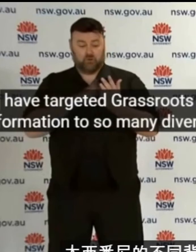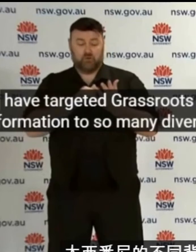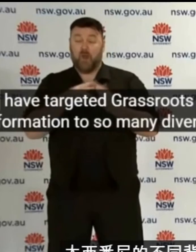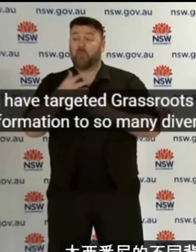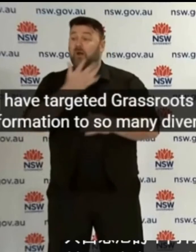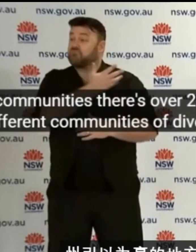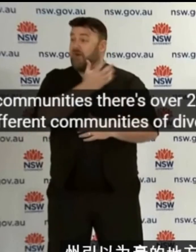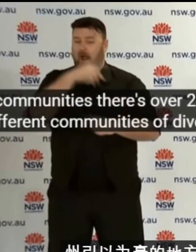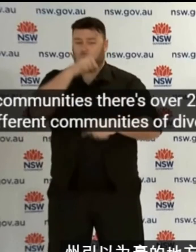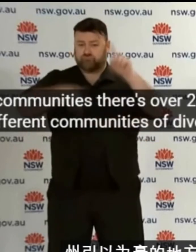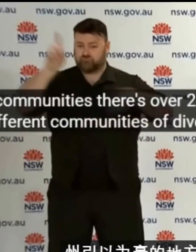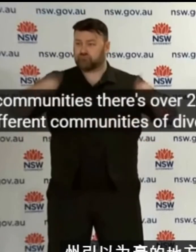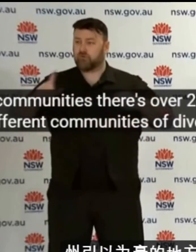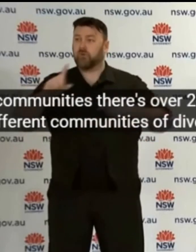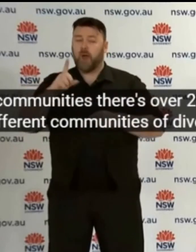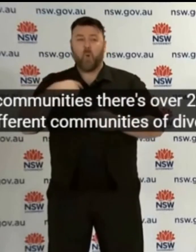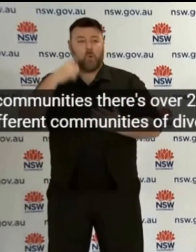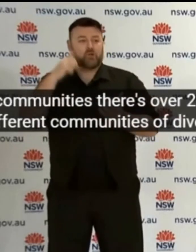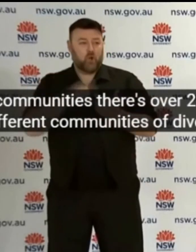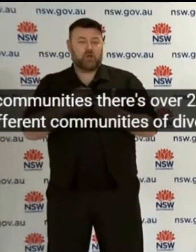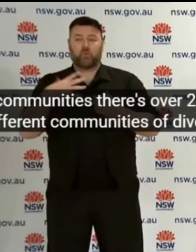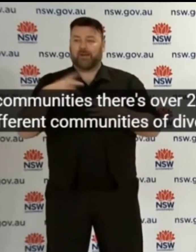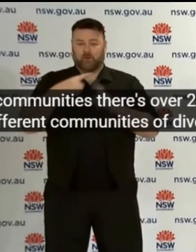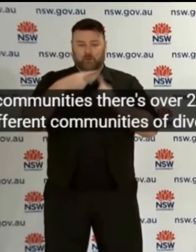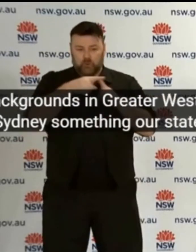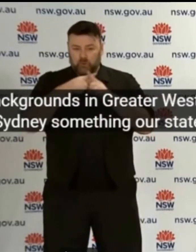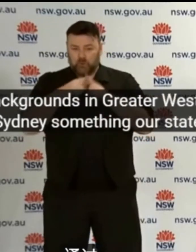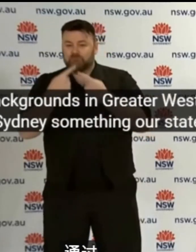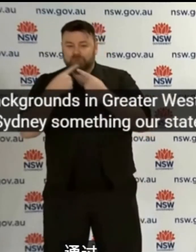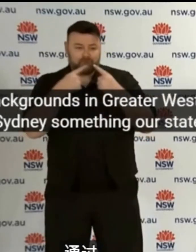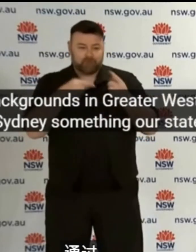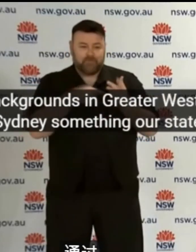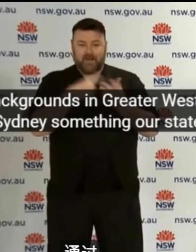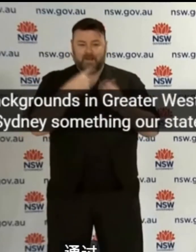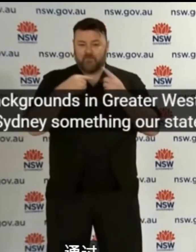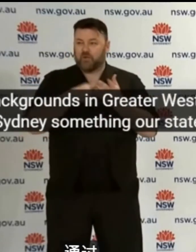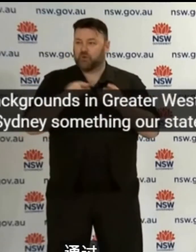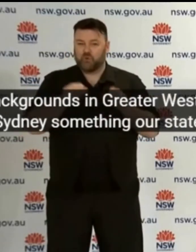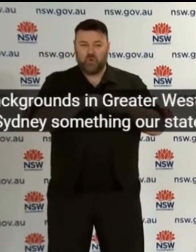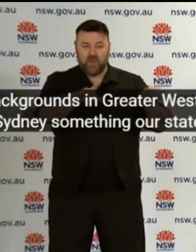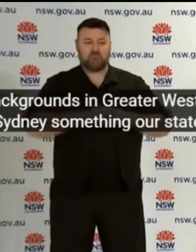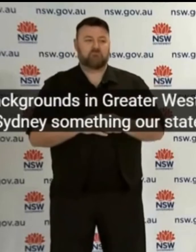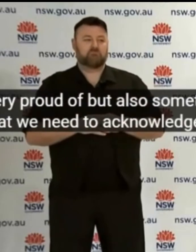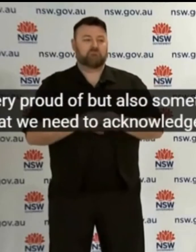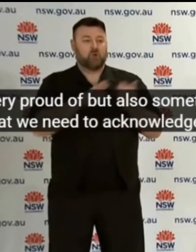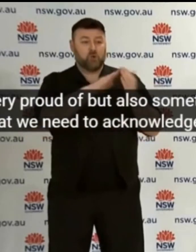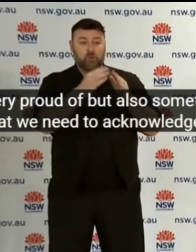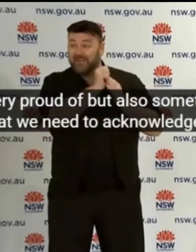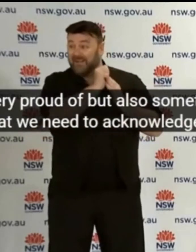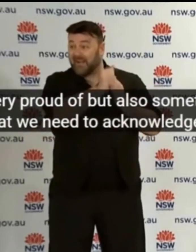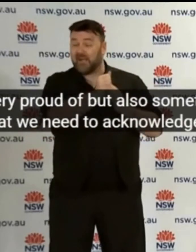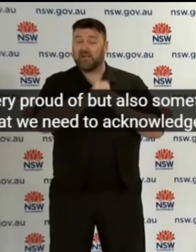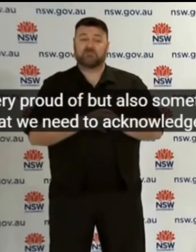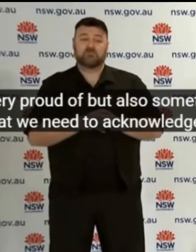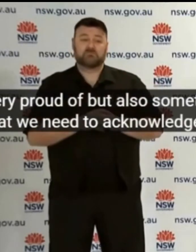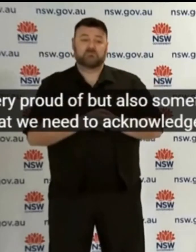but also something that we need to acknowledge. And so we've had very targeted approaches through community leaders, through people who are respected